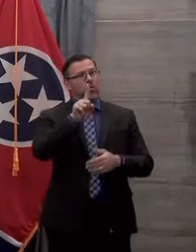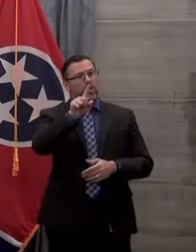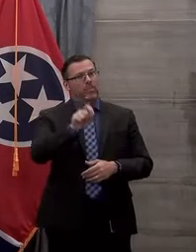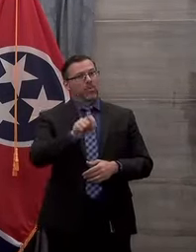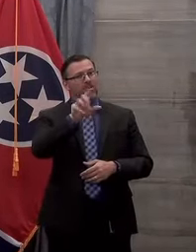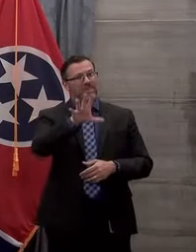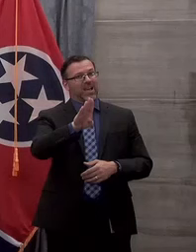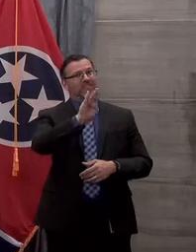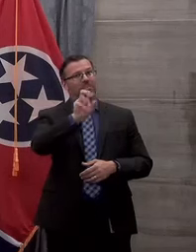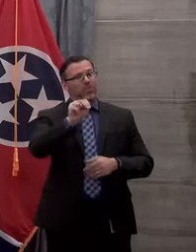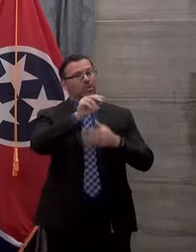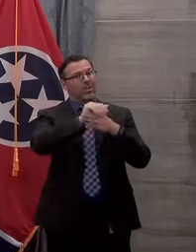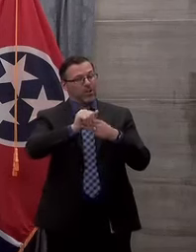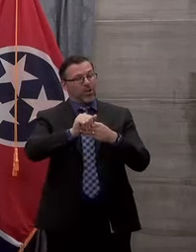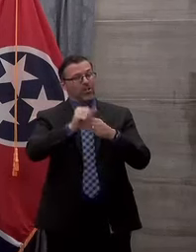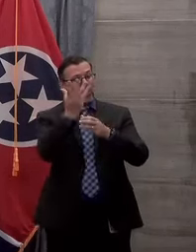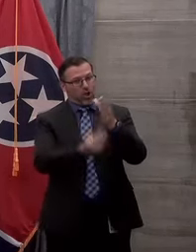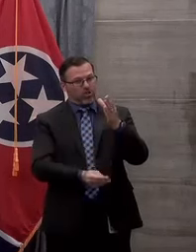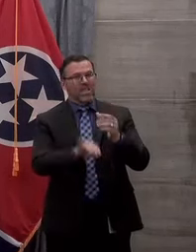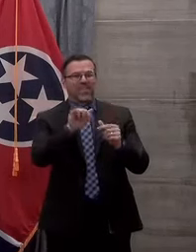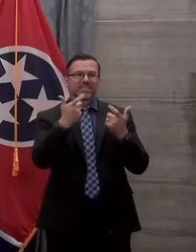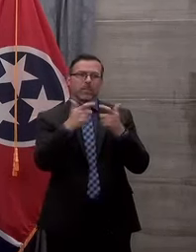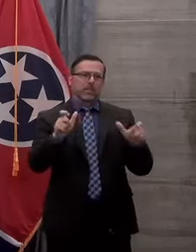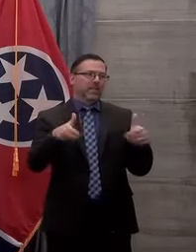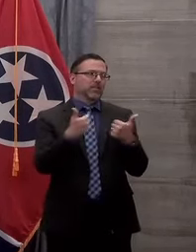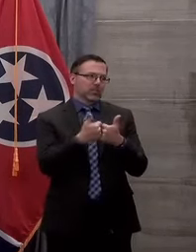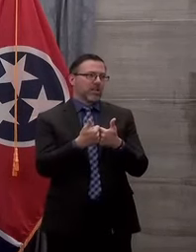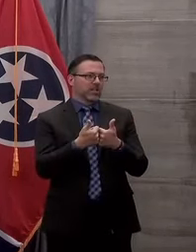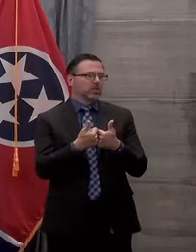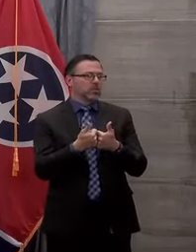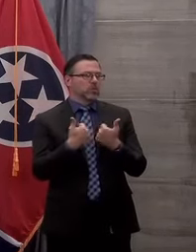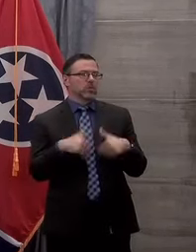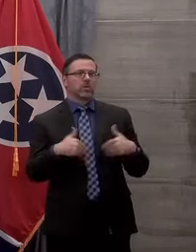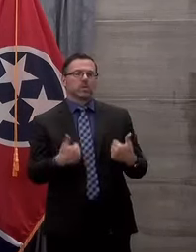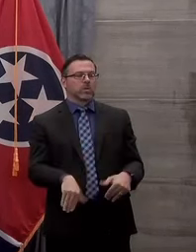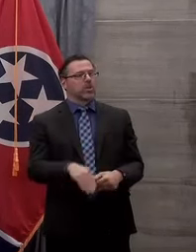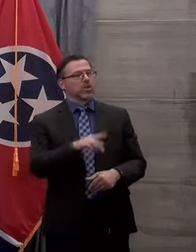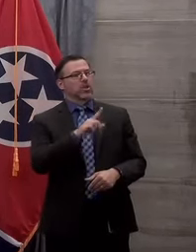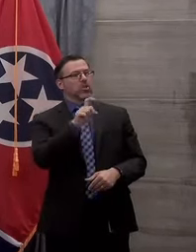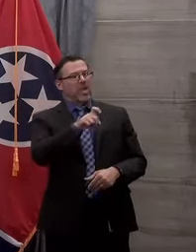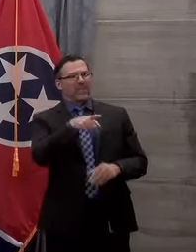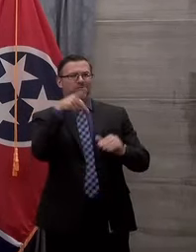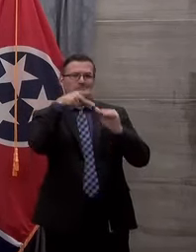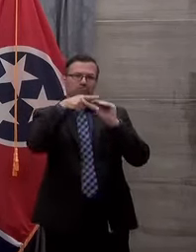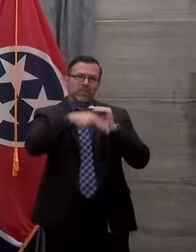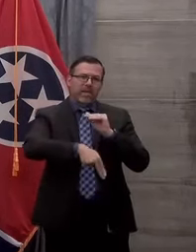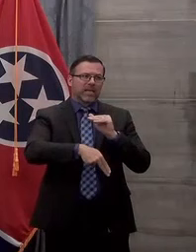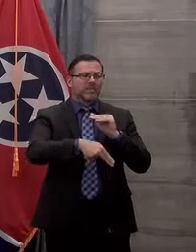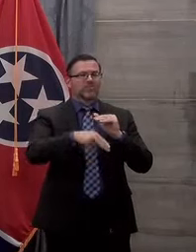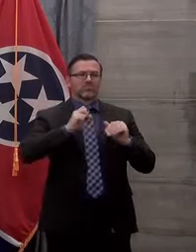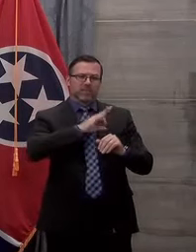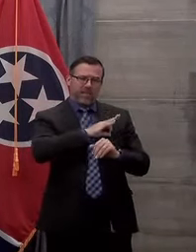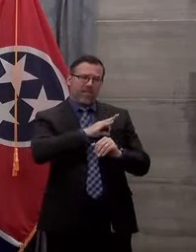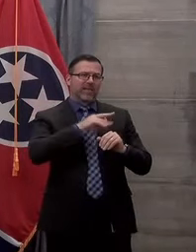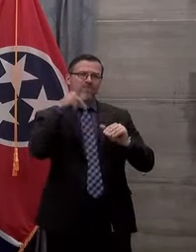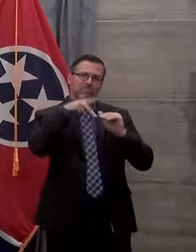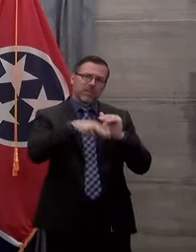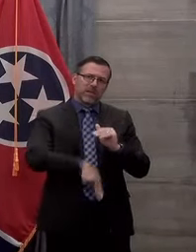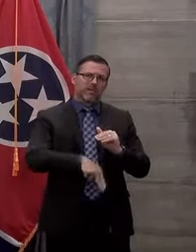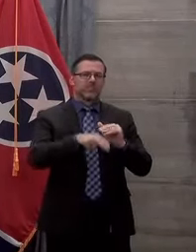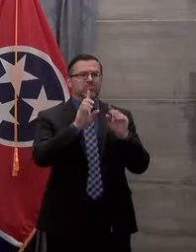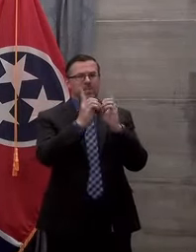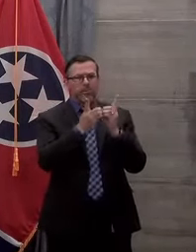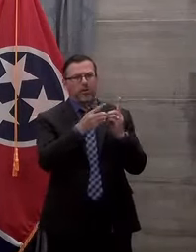$1.5 billion shortfall is a major challenge for us. It will require department cuts. It will require eliminating all of